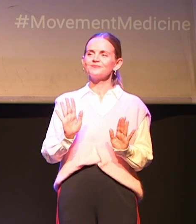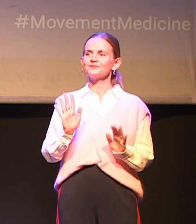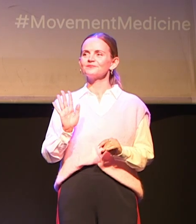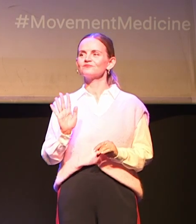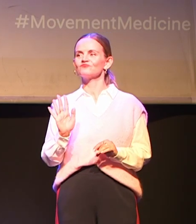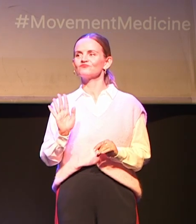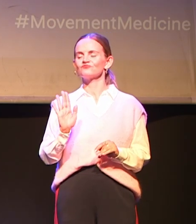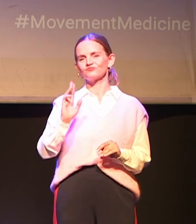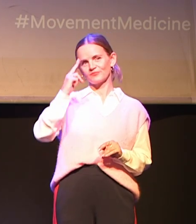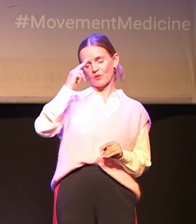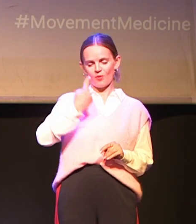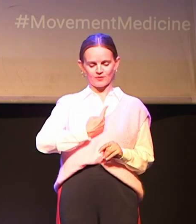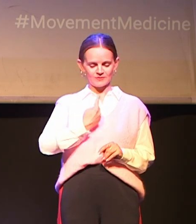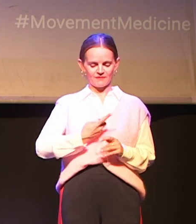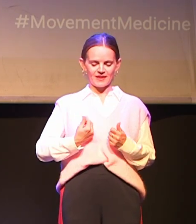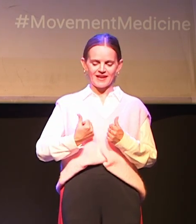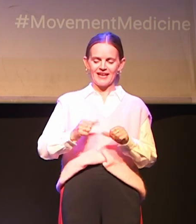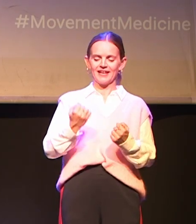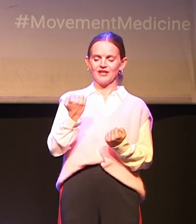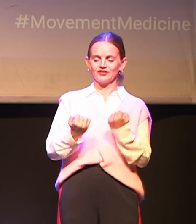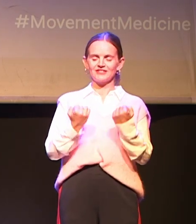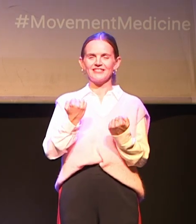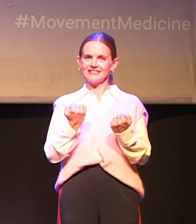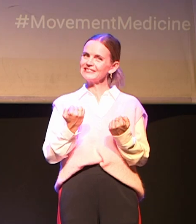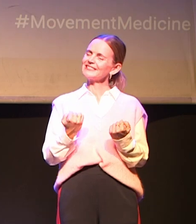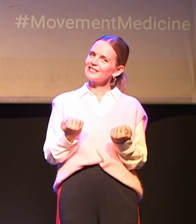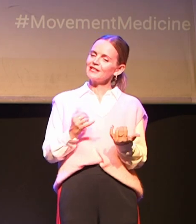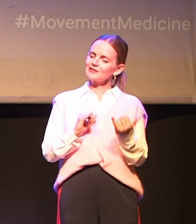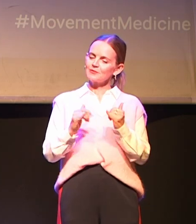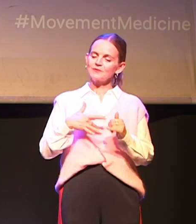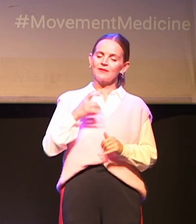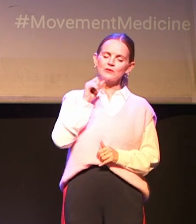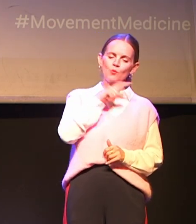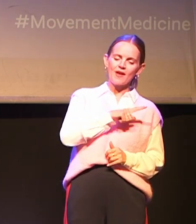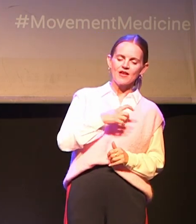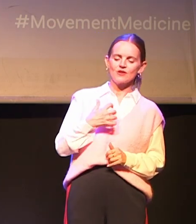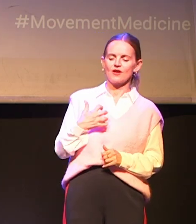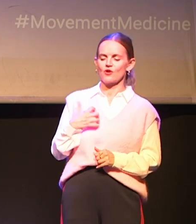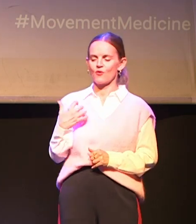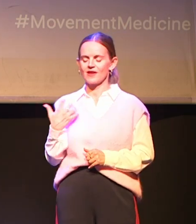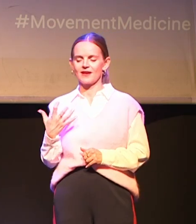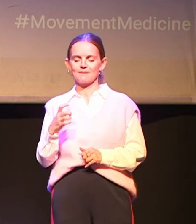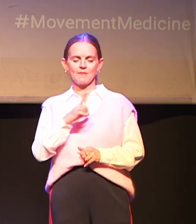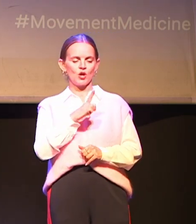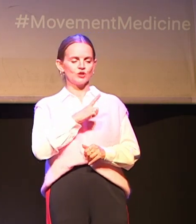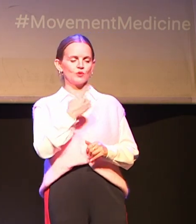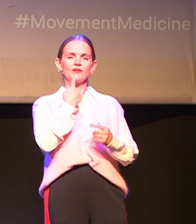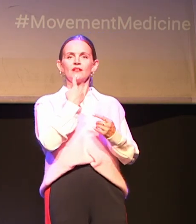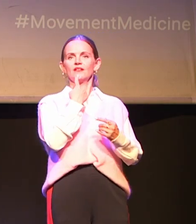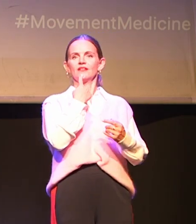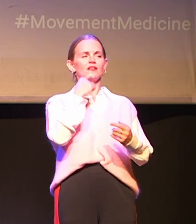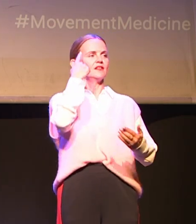called healing justice, because we situated ourselves within a framework. We healing justice as a framework, and we're like, we didn't